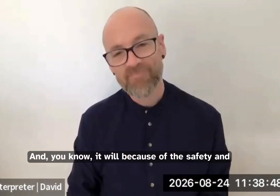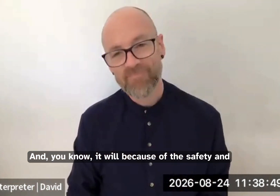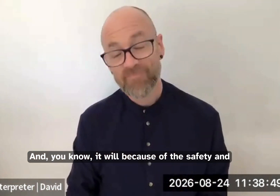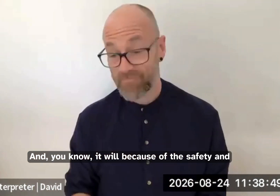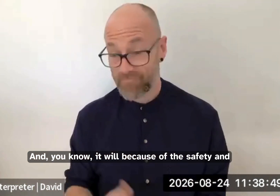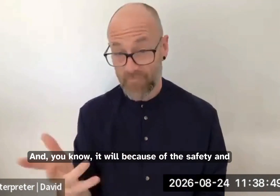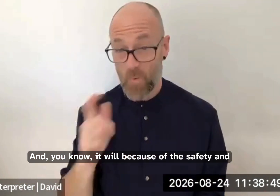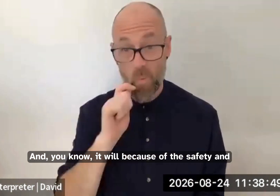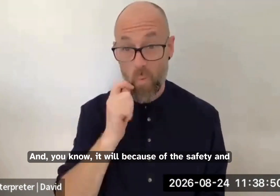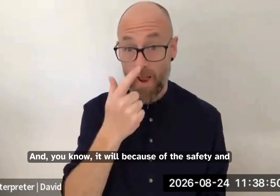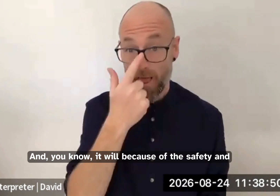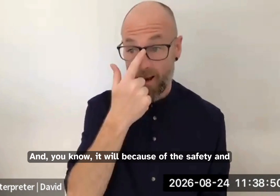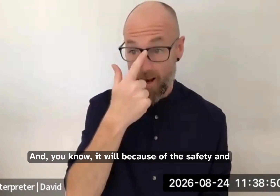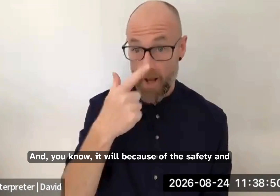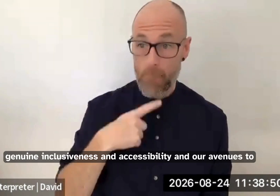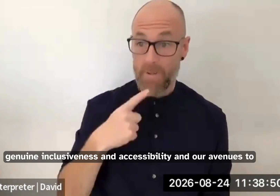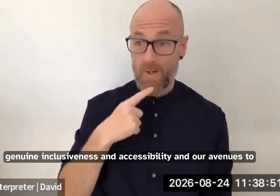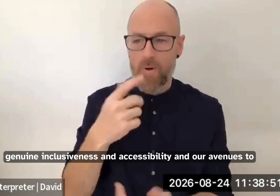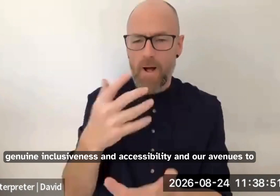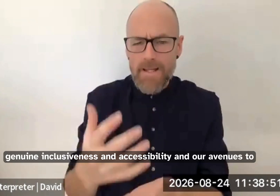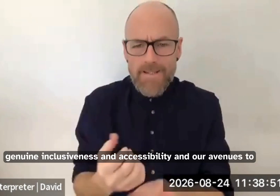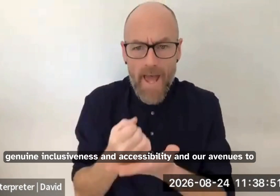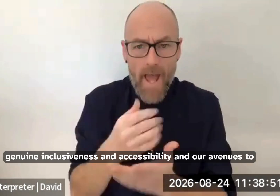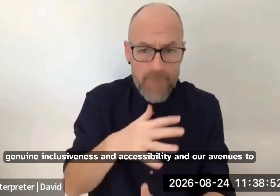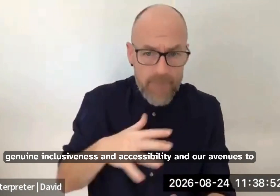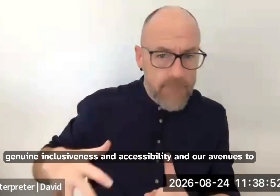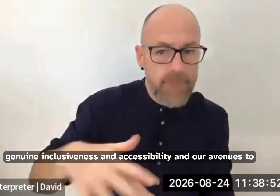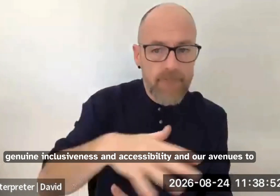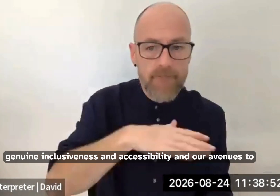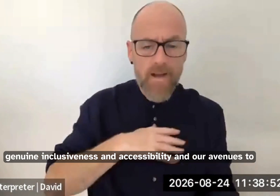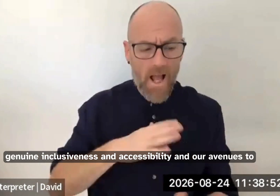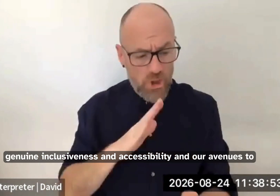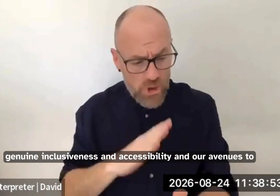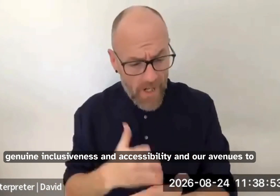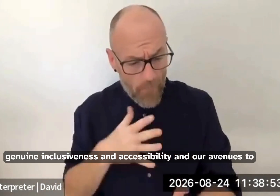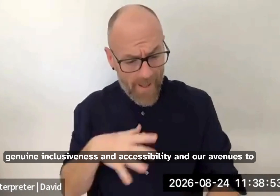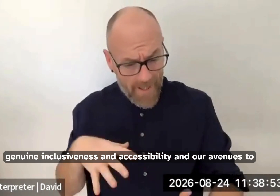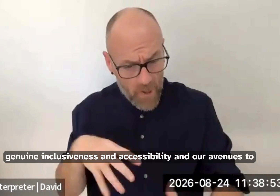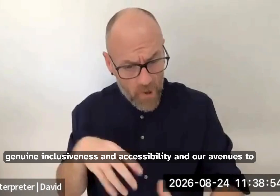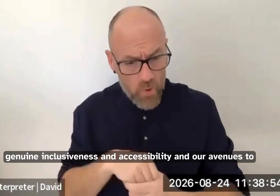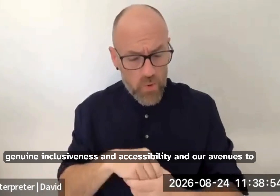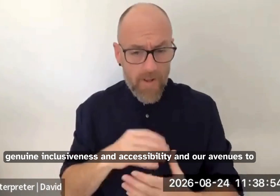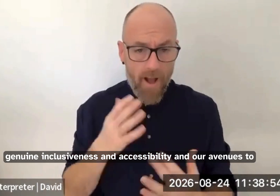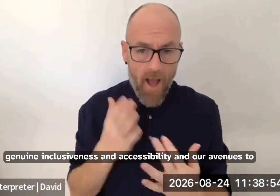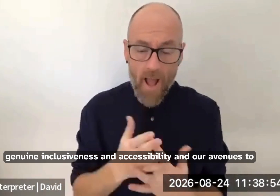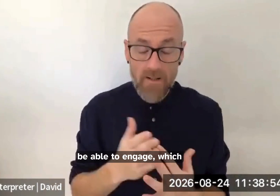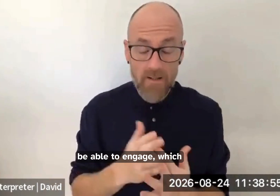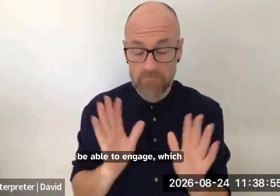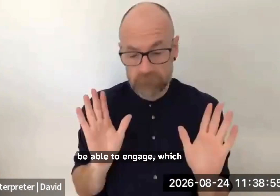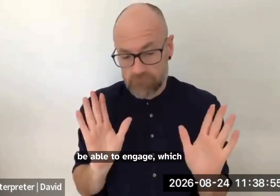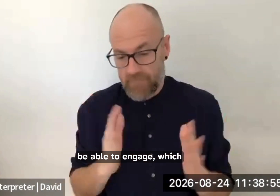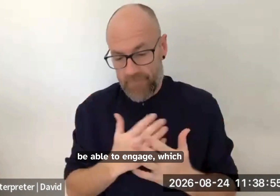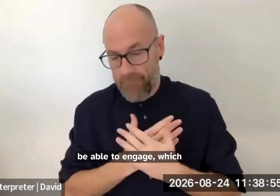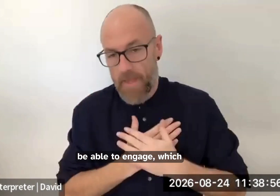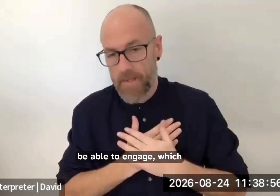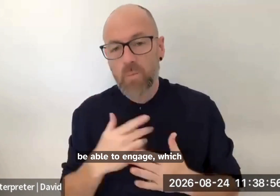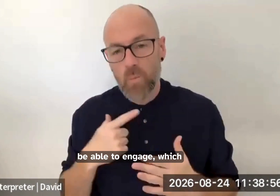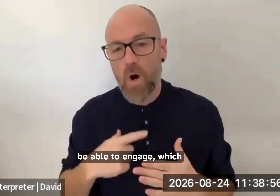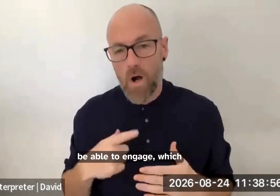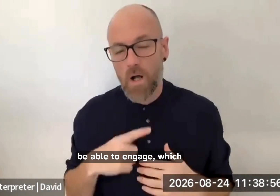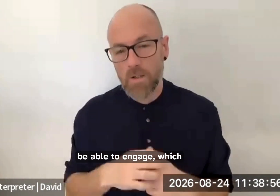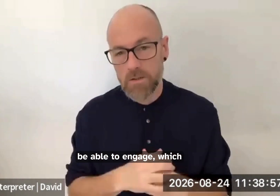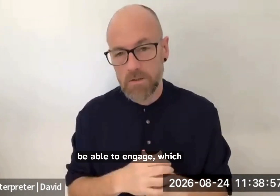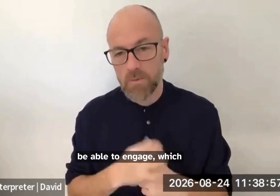it will, because of the safety and genuine inclusiveness and accessibility and our avenues to be able to